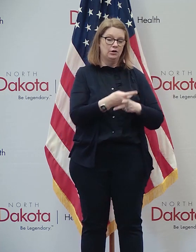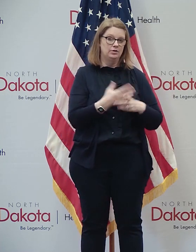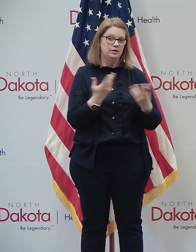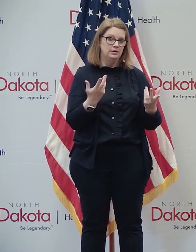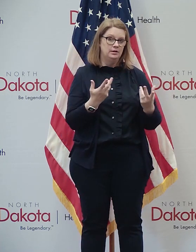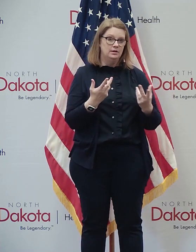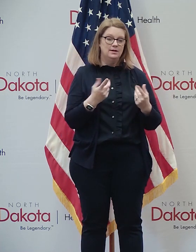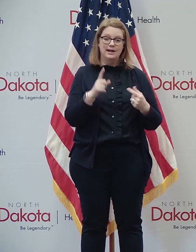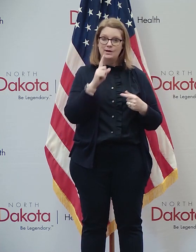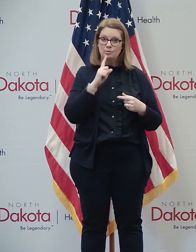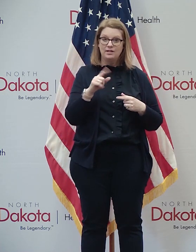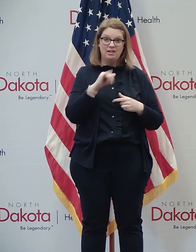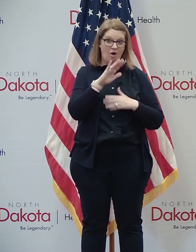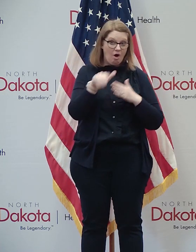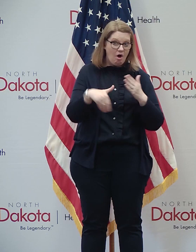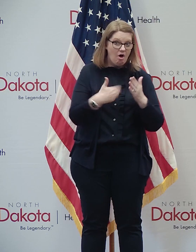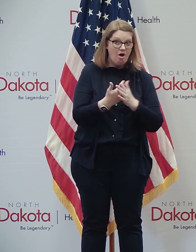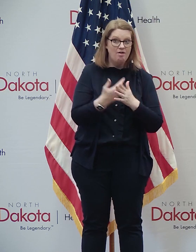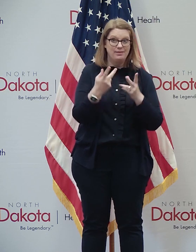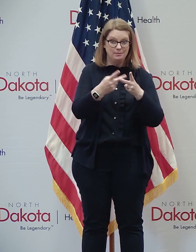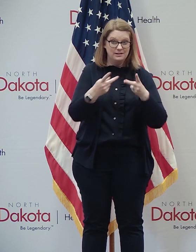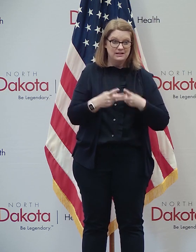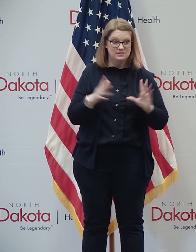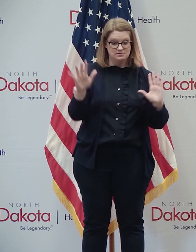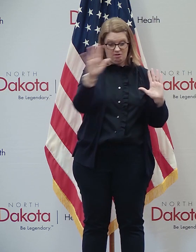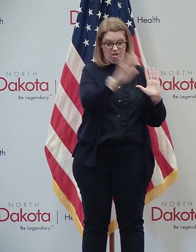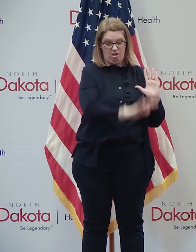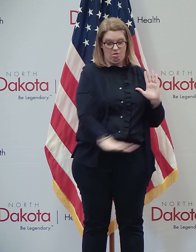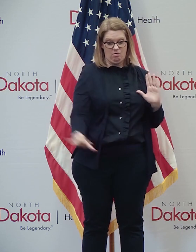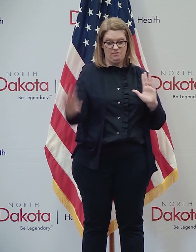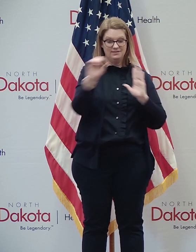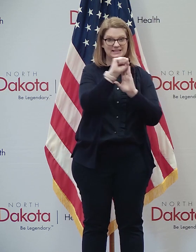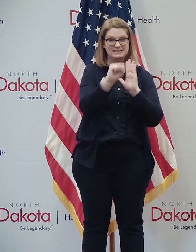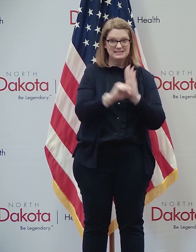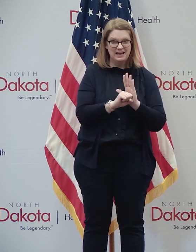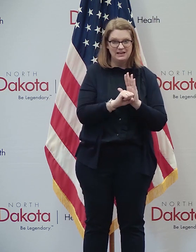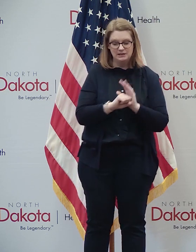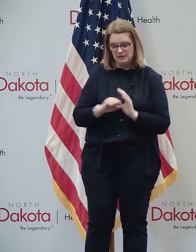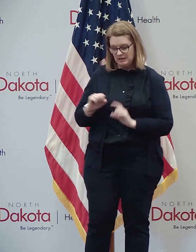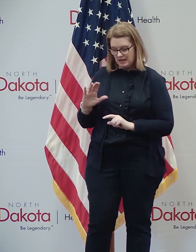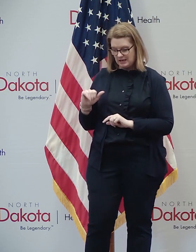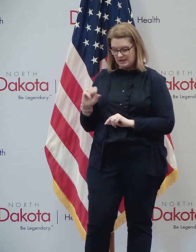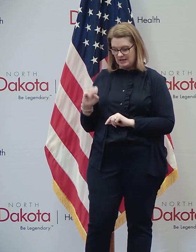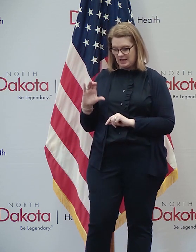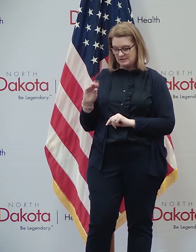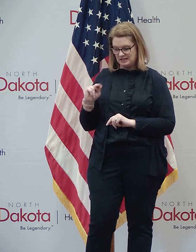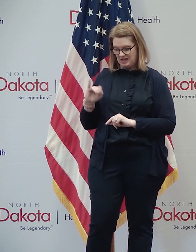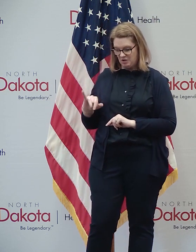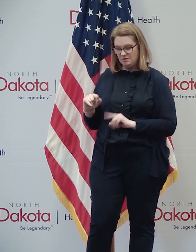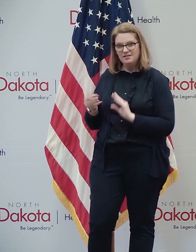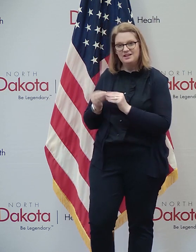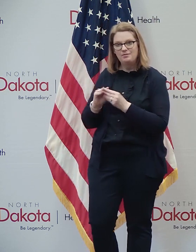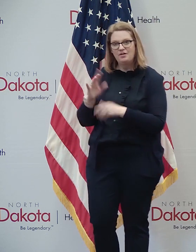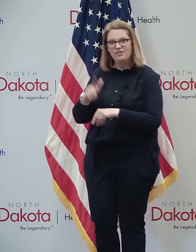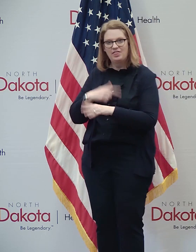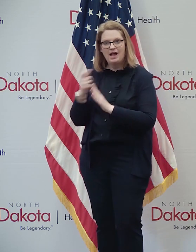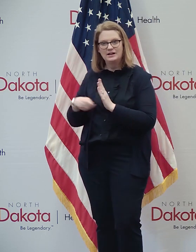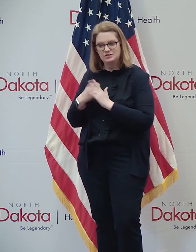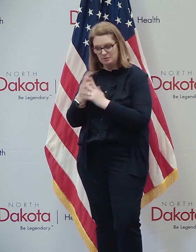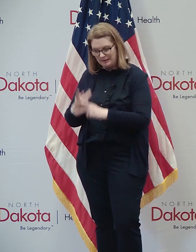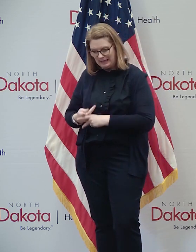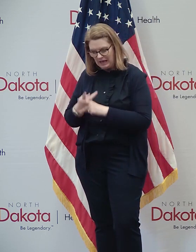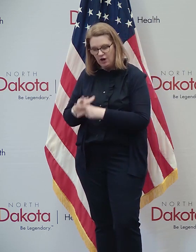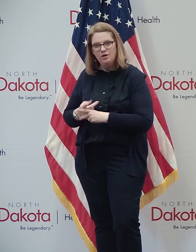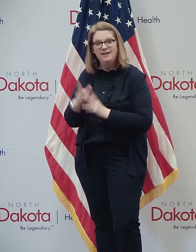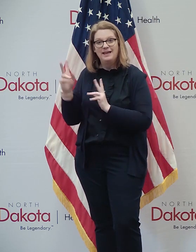hot spot in Cass County that played a role in the high number in Cass, or is it just kind of how the city is laid out? I think it's really related